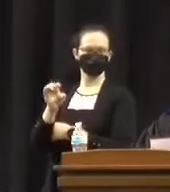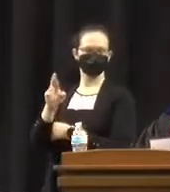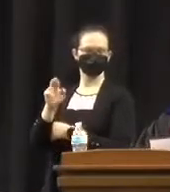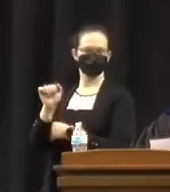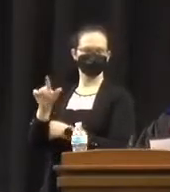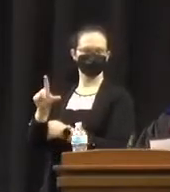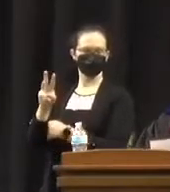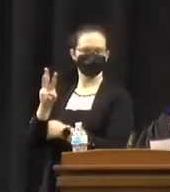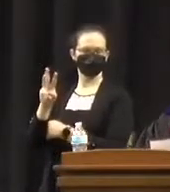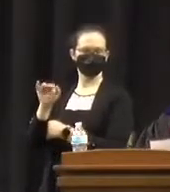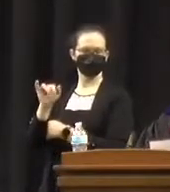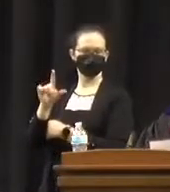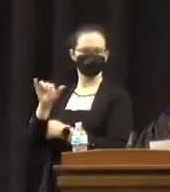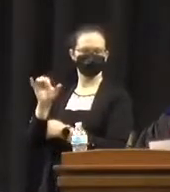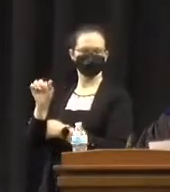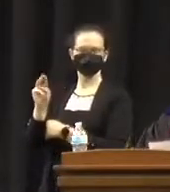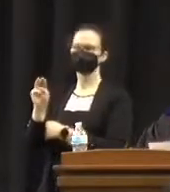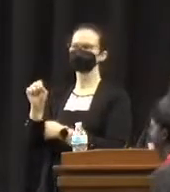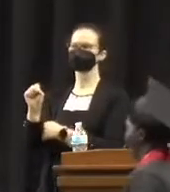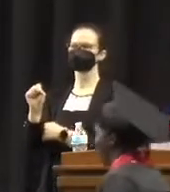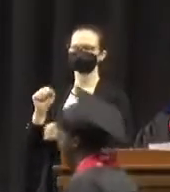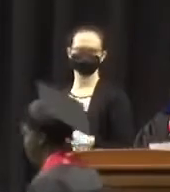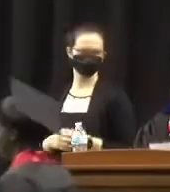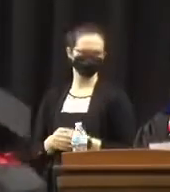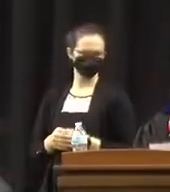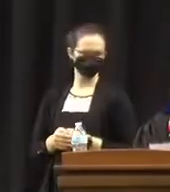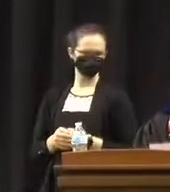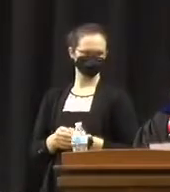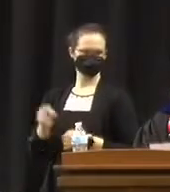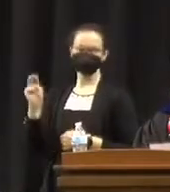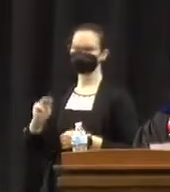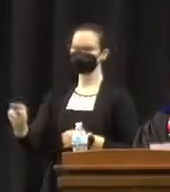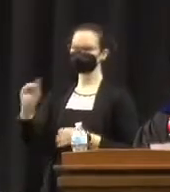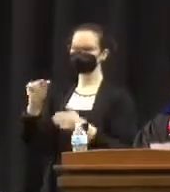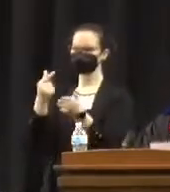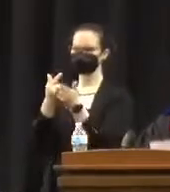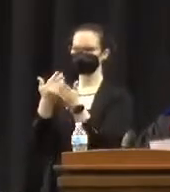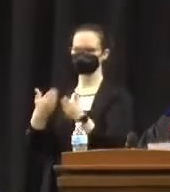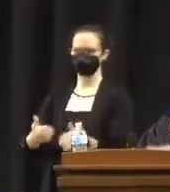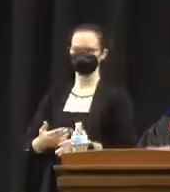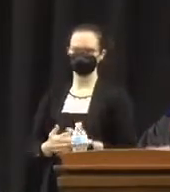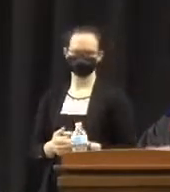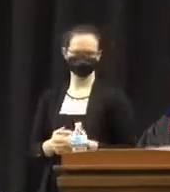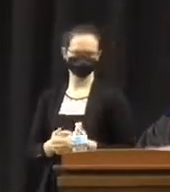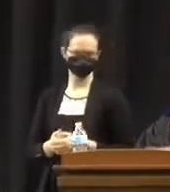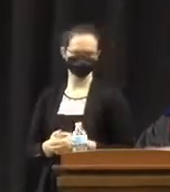Gabriel Syriac Williams, meritorious graduate.